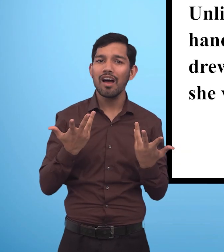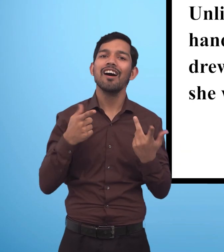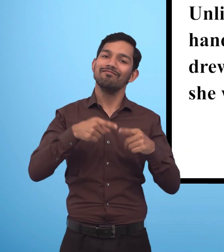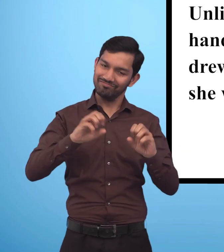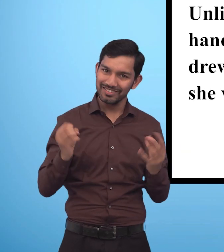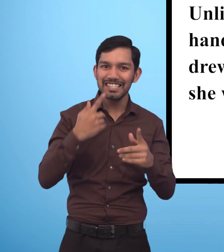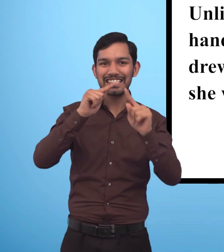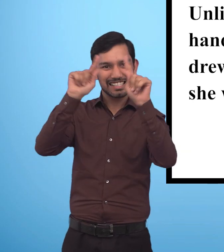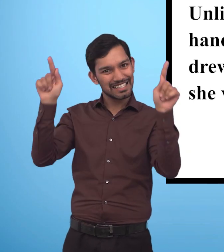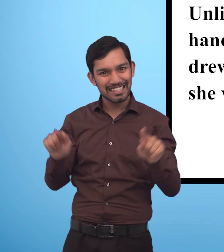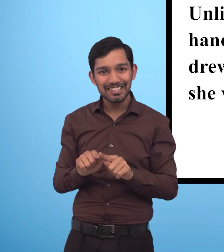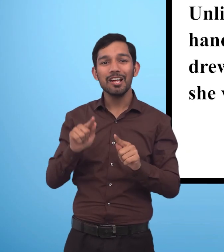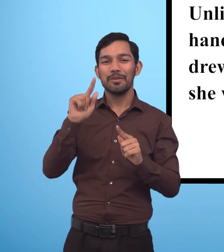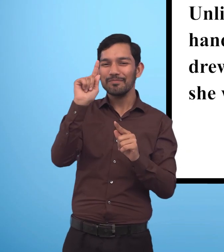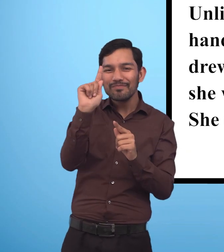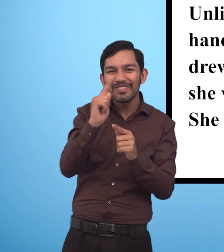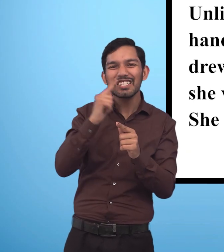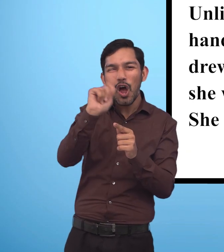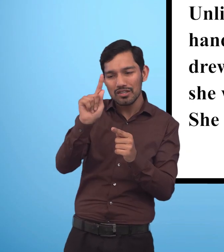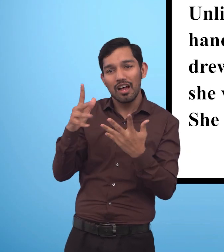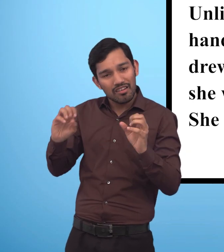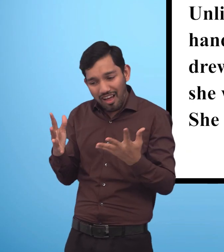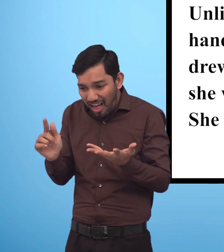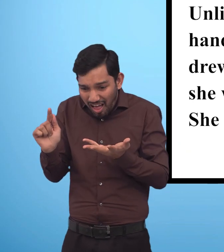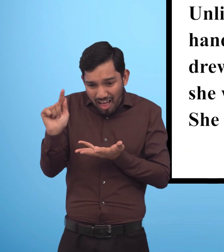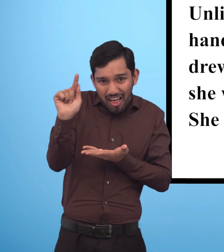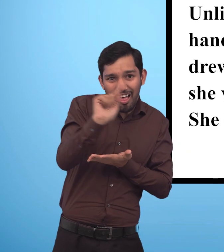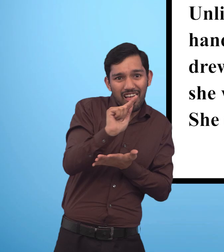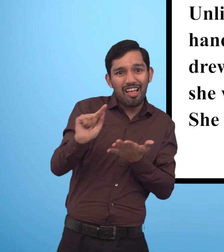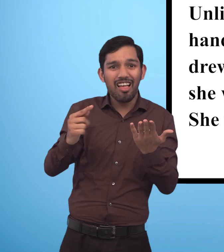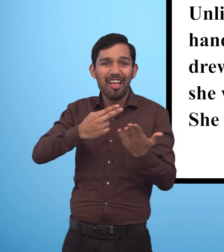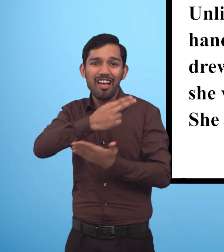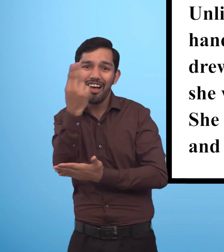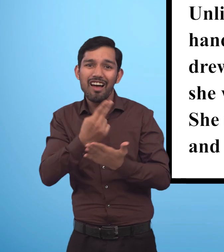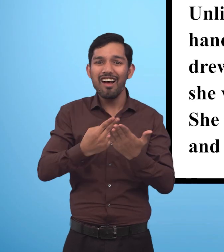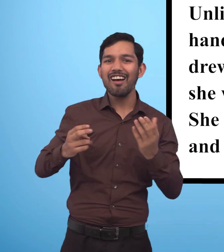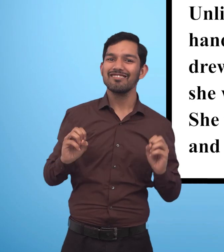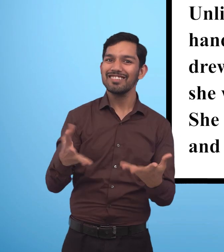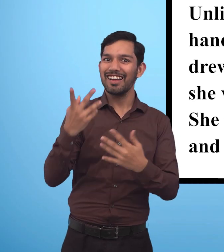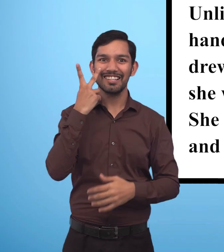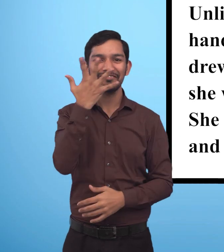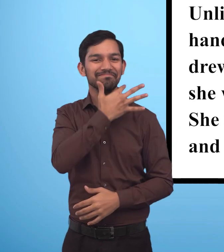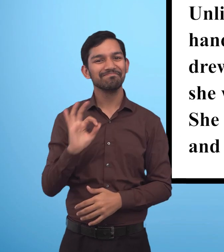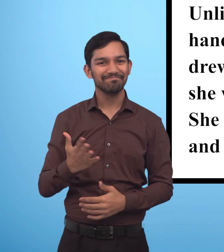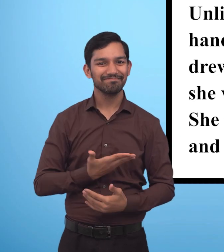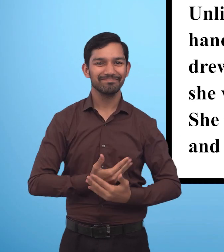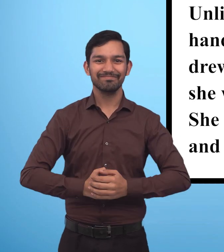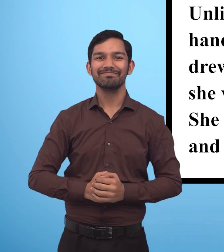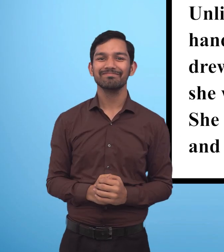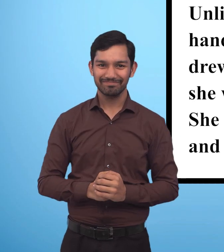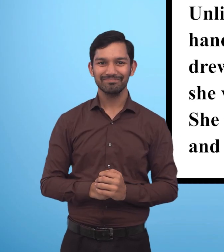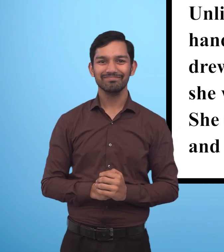wondered why she could not join them. She too wanted to hold a chalk in her hands and draw figures on a